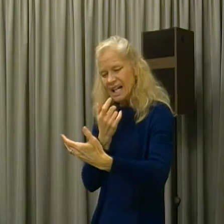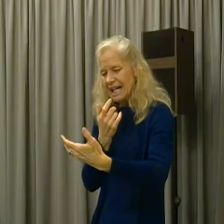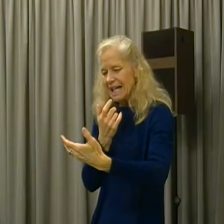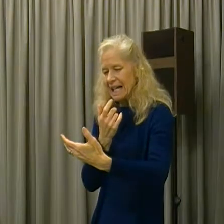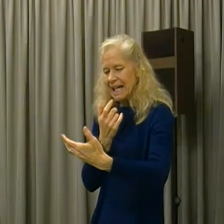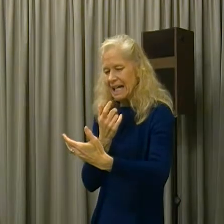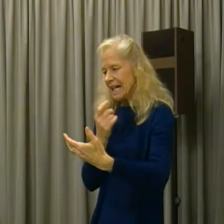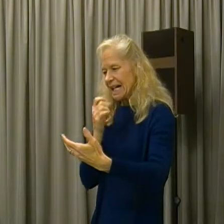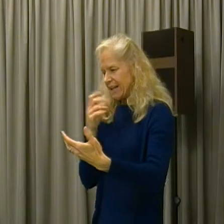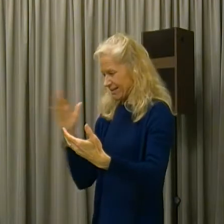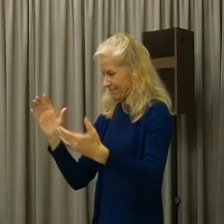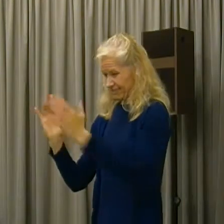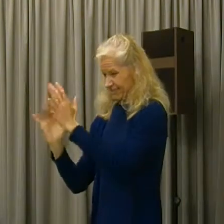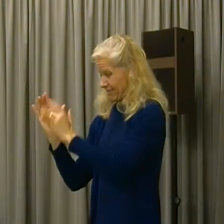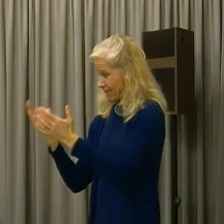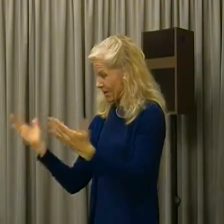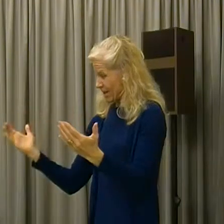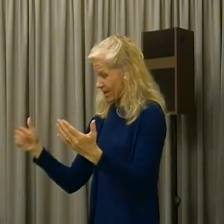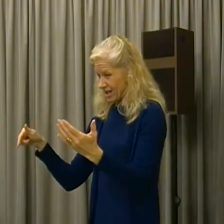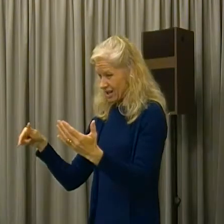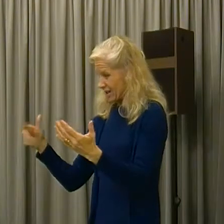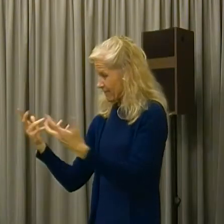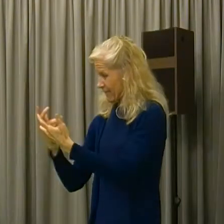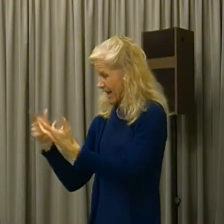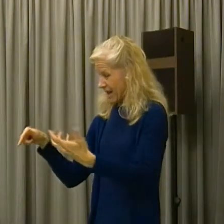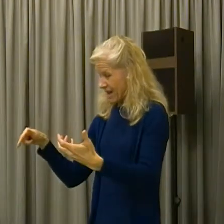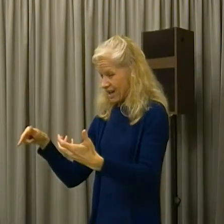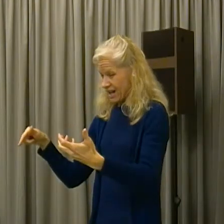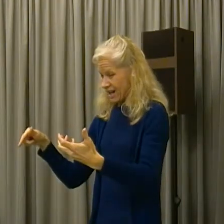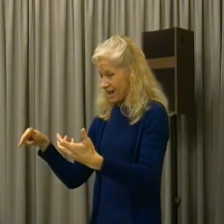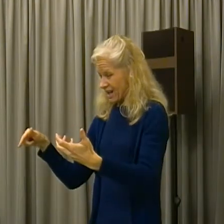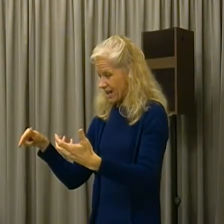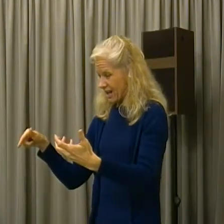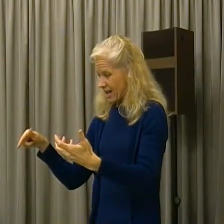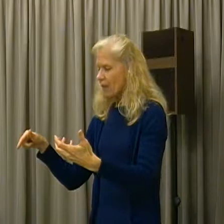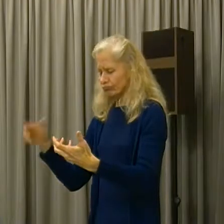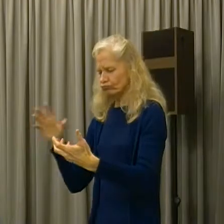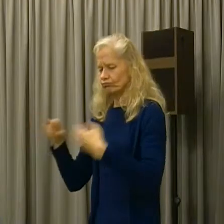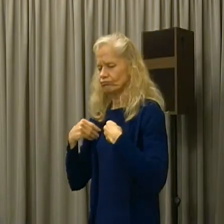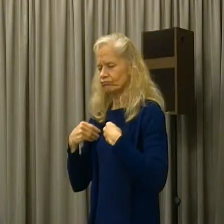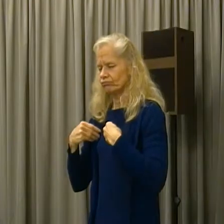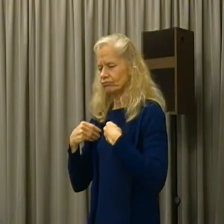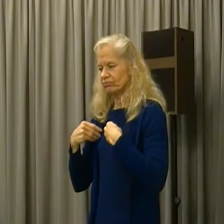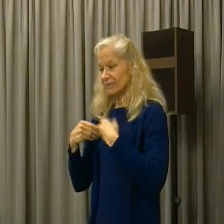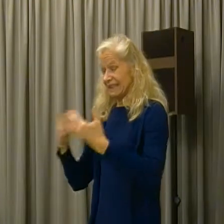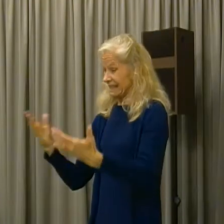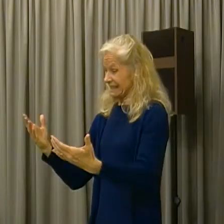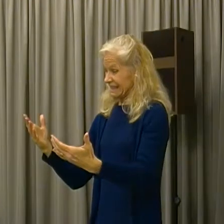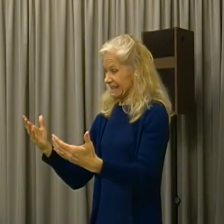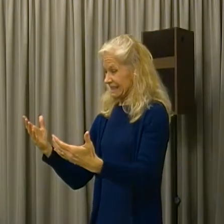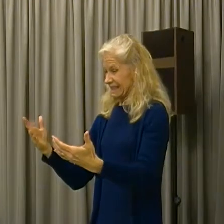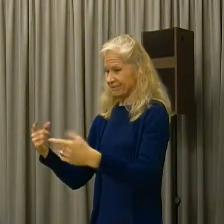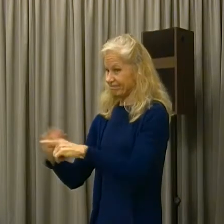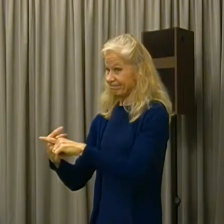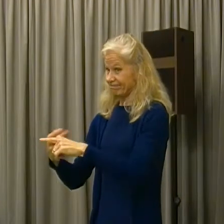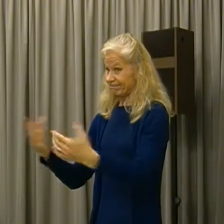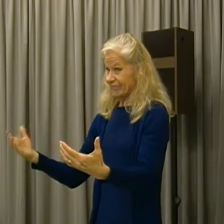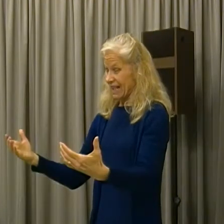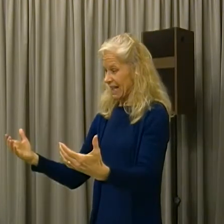convicted us by your Spirit. We got it right and went on with you. We thank you and praise you for that. But Father, help us to